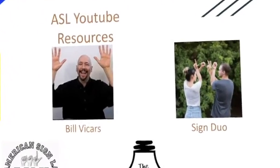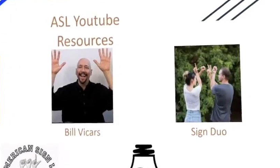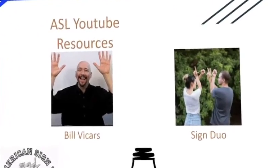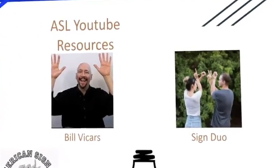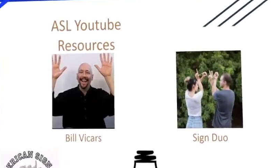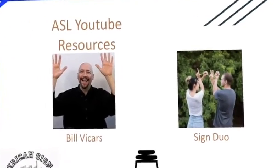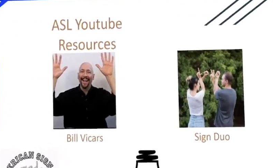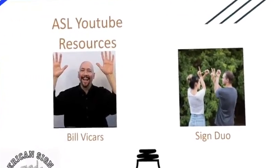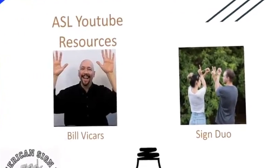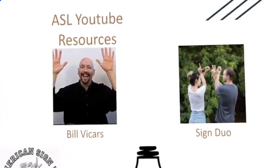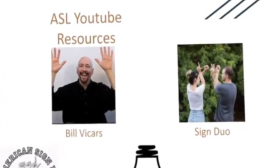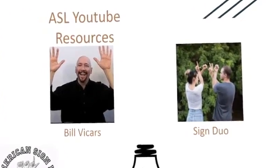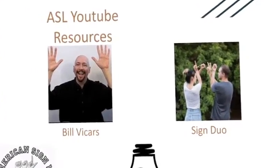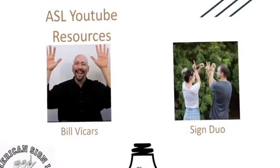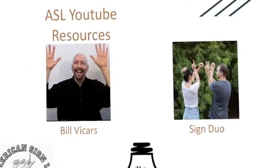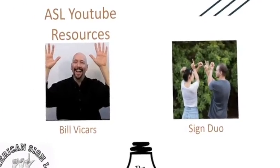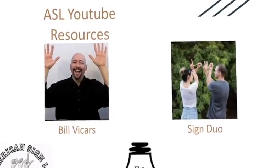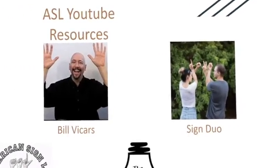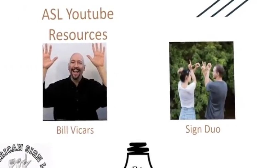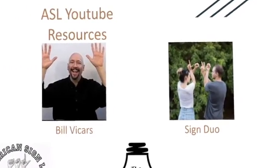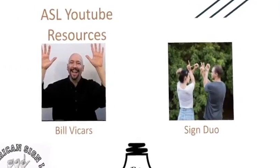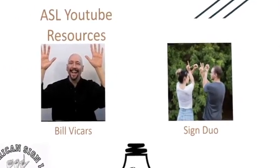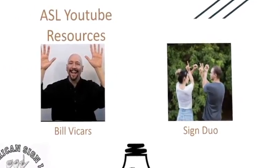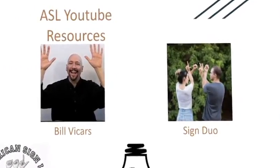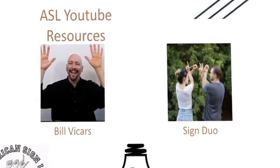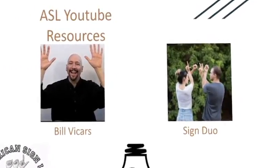Print, pretty much made by the same guy. And